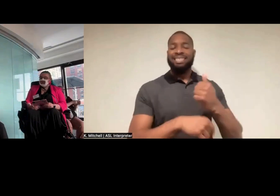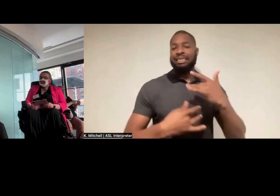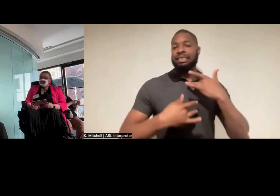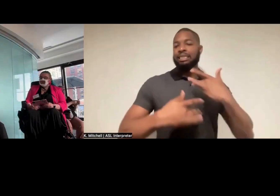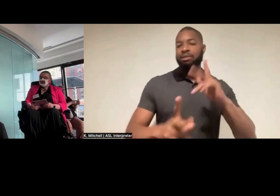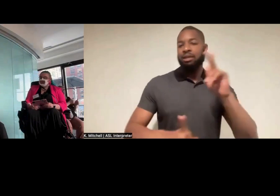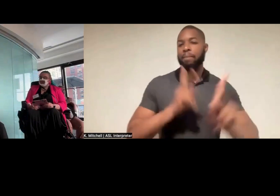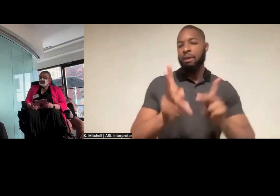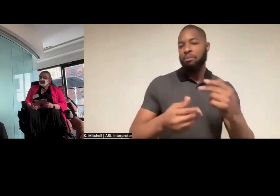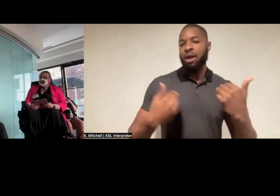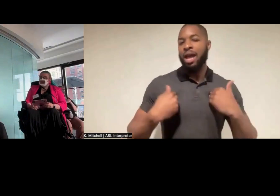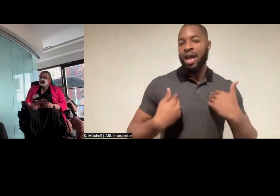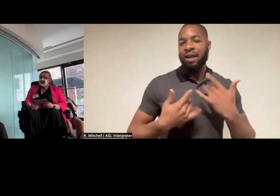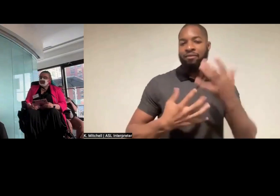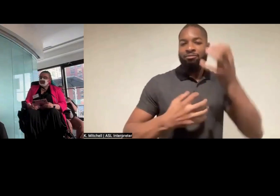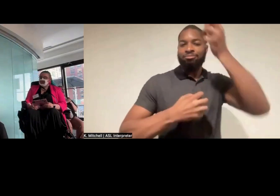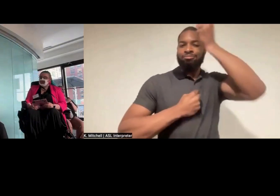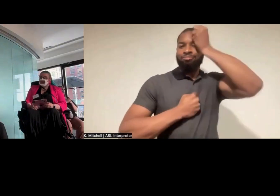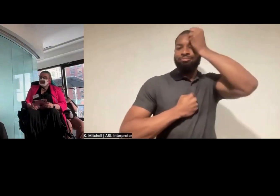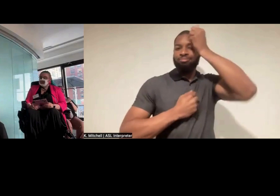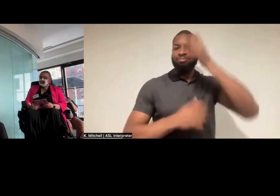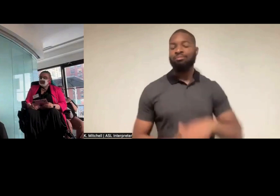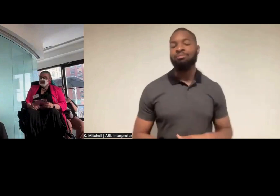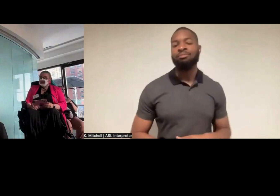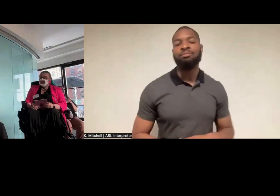And this,